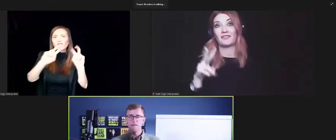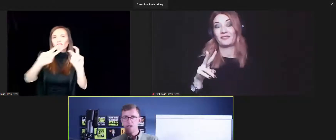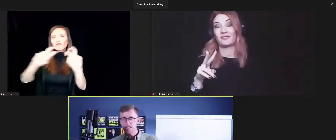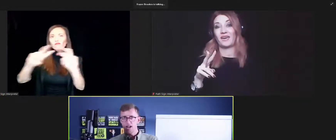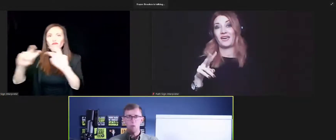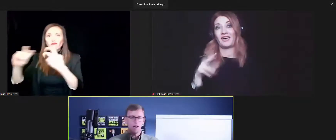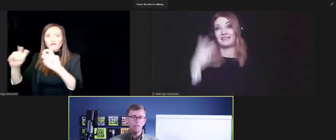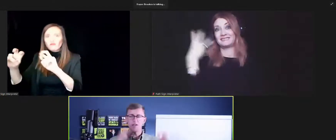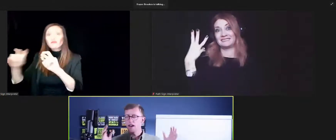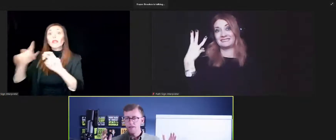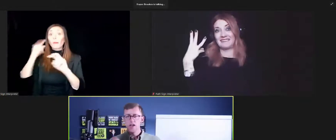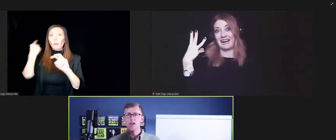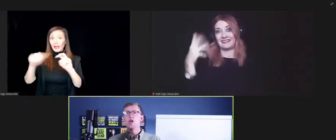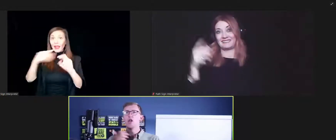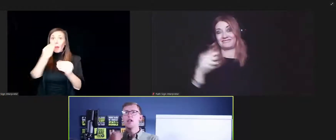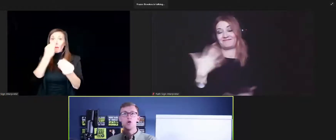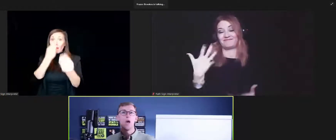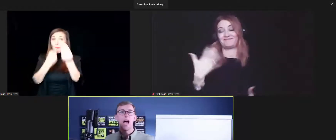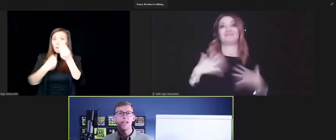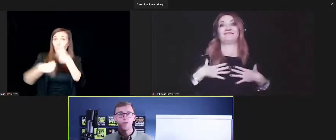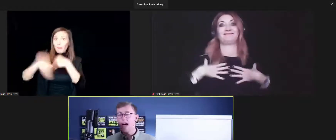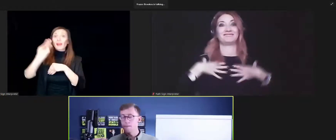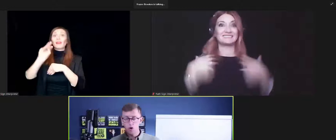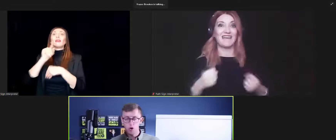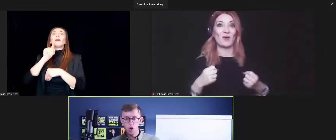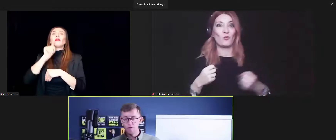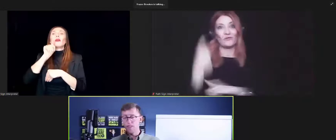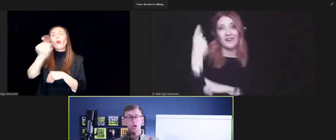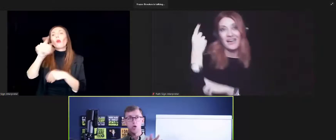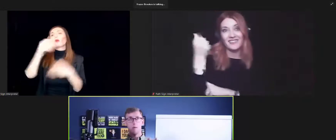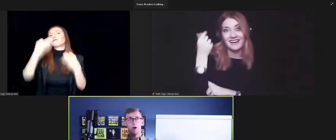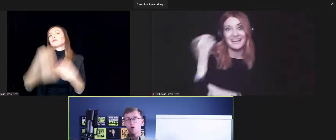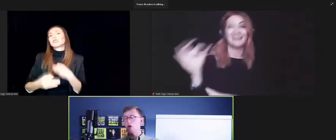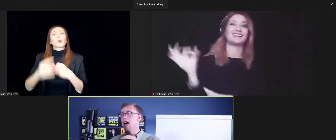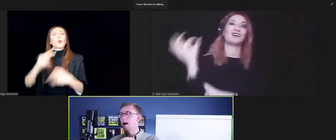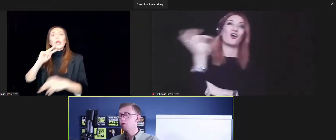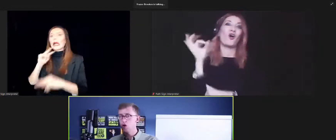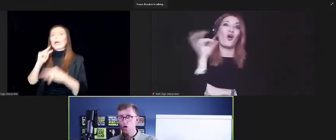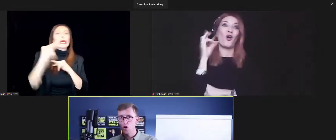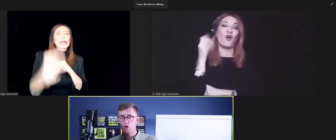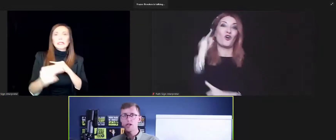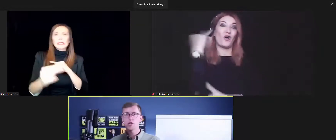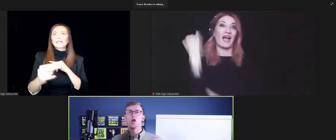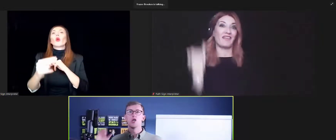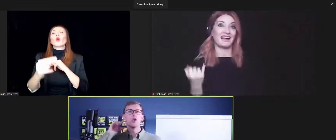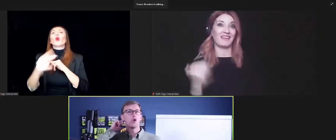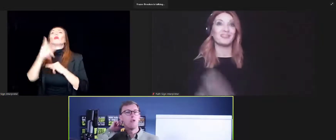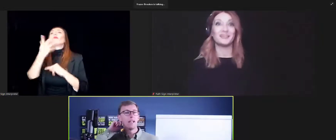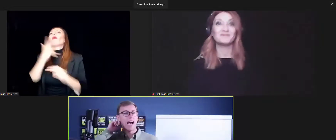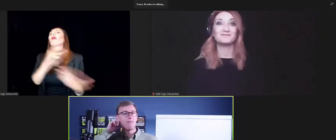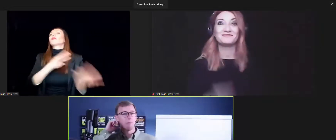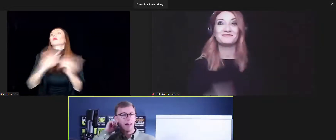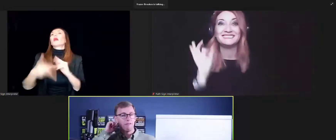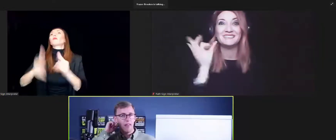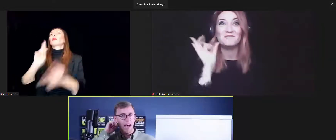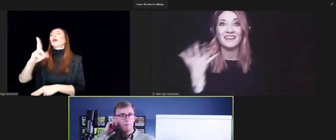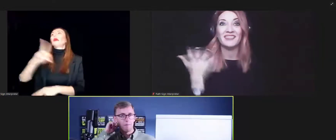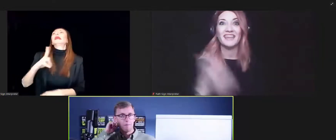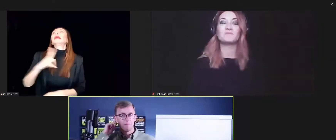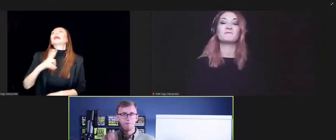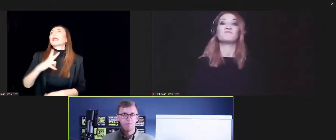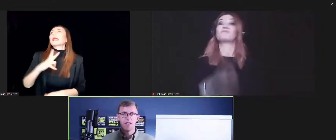healthier, fitter, wealthier. Hey, I'm just curious. Thank you so much. I'm just curious. Do you currently have a plan for